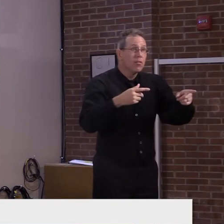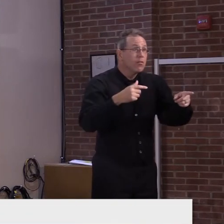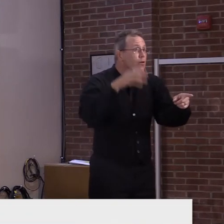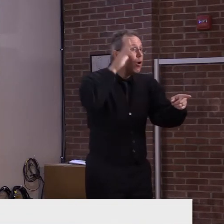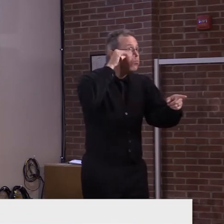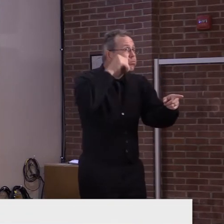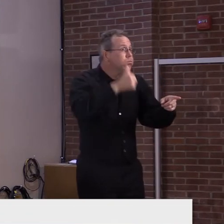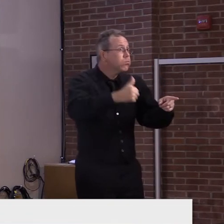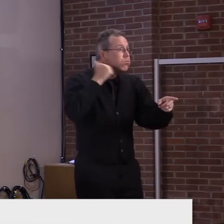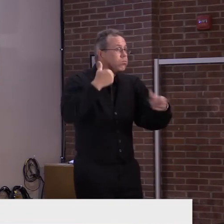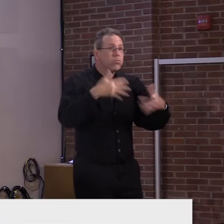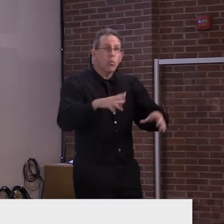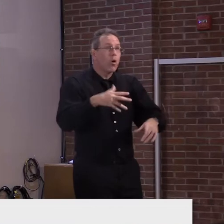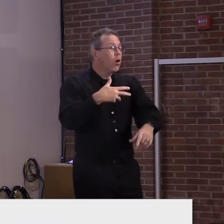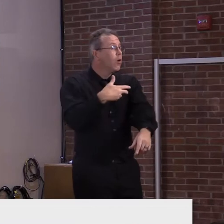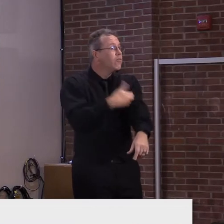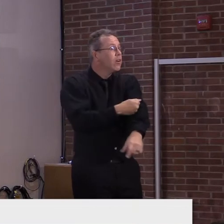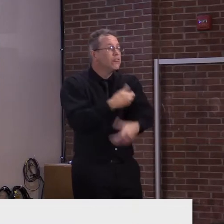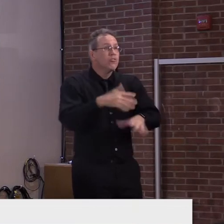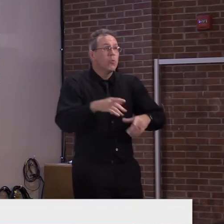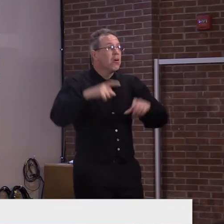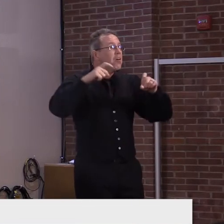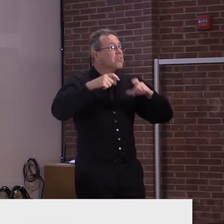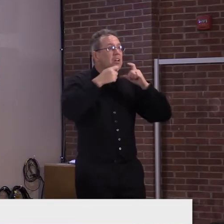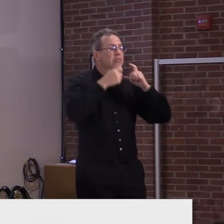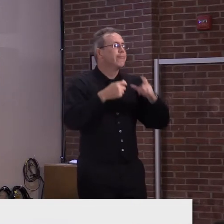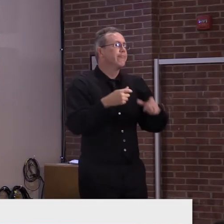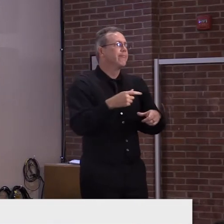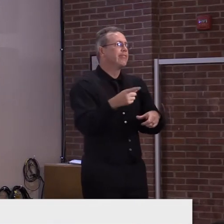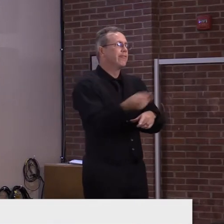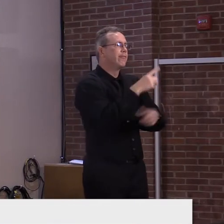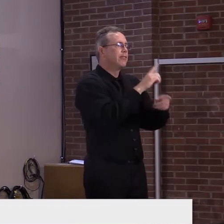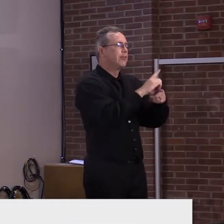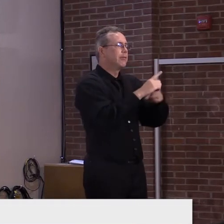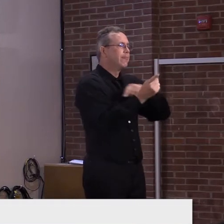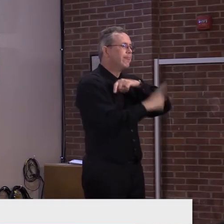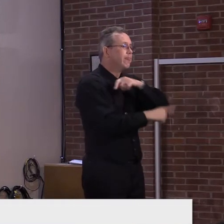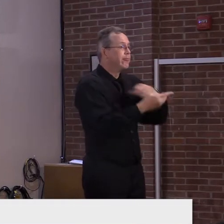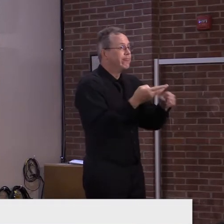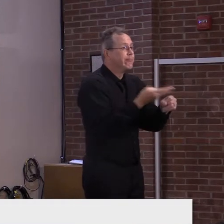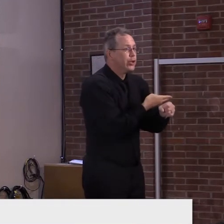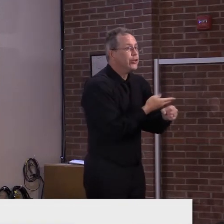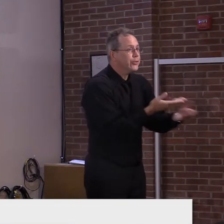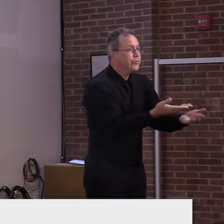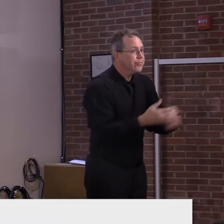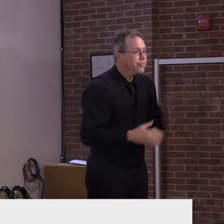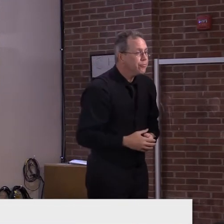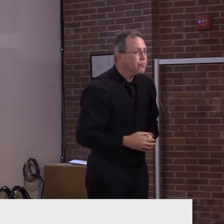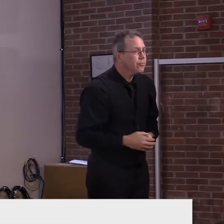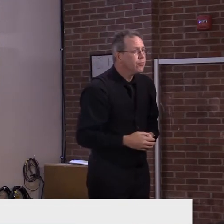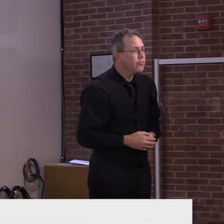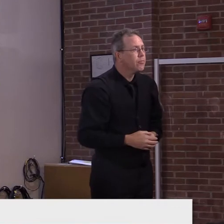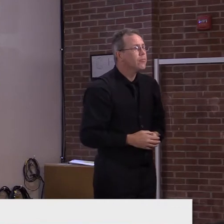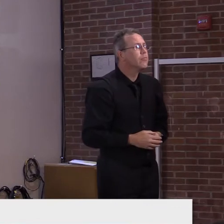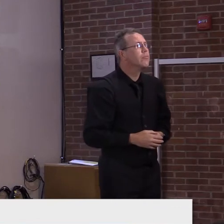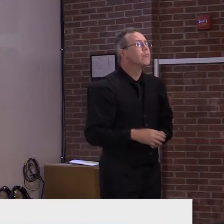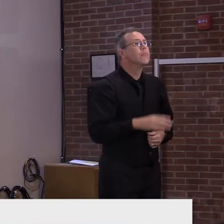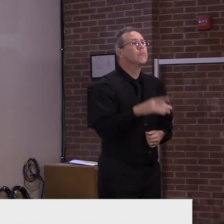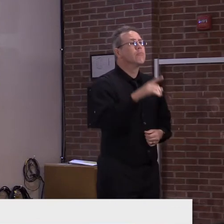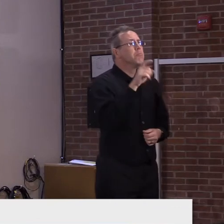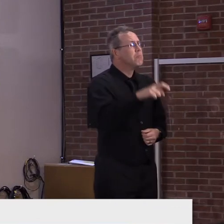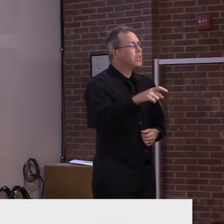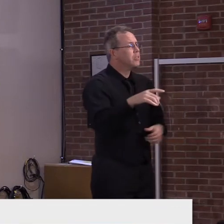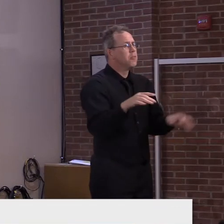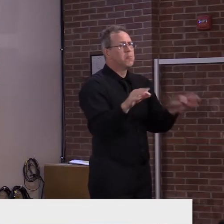to disciplinary action. This is necessary to protect the populations under their care. We